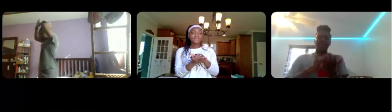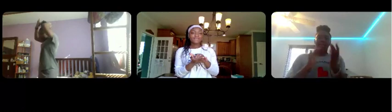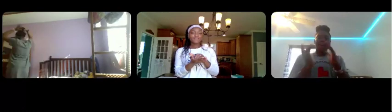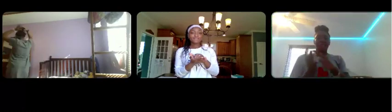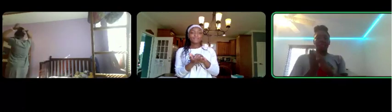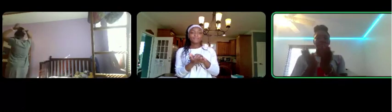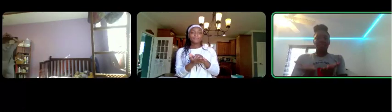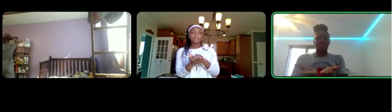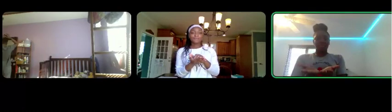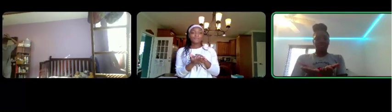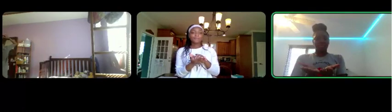Okay, Bible.